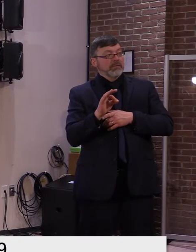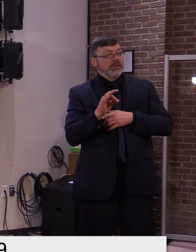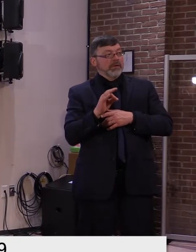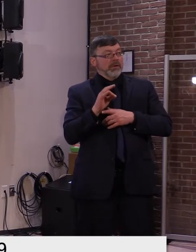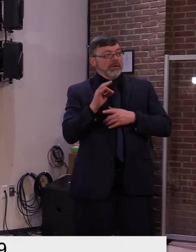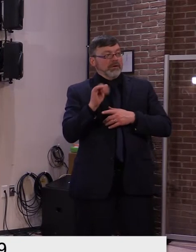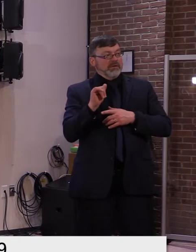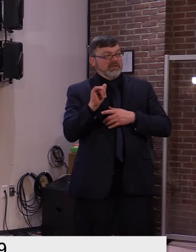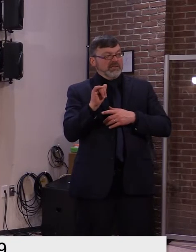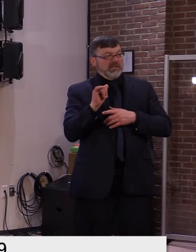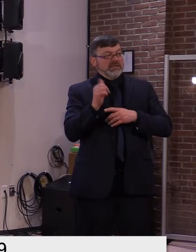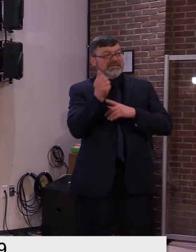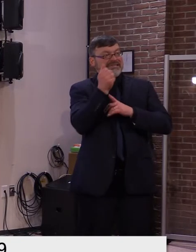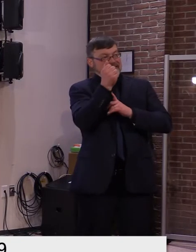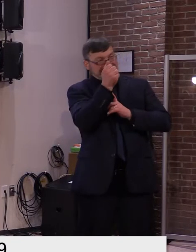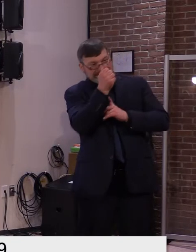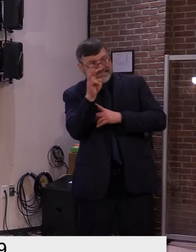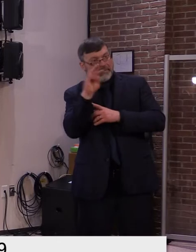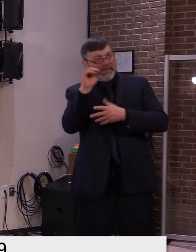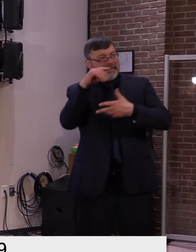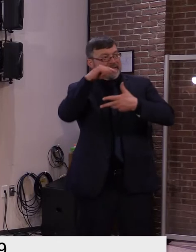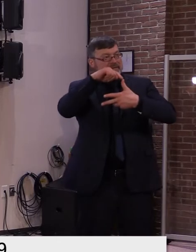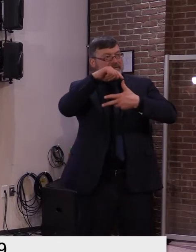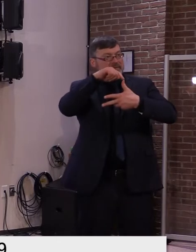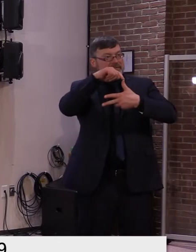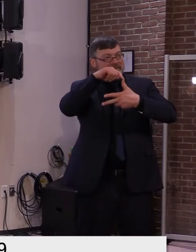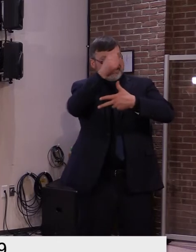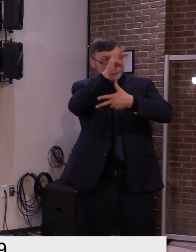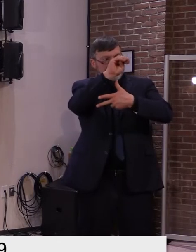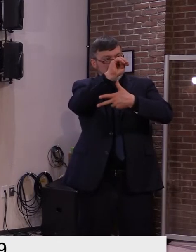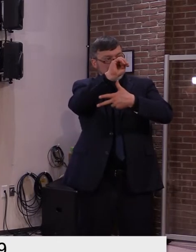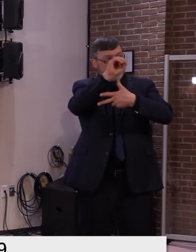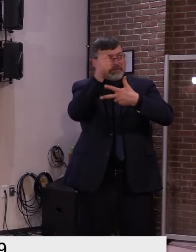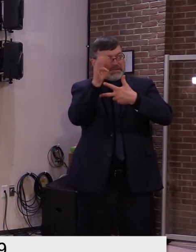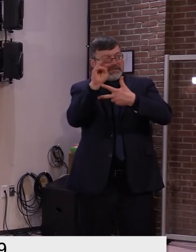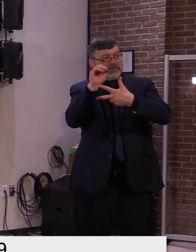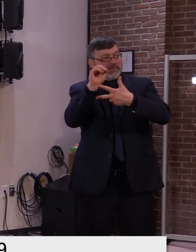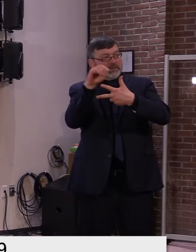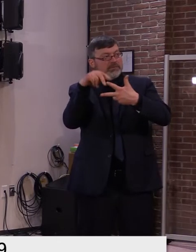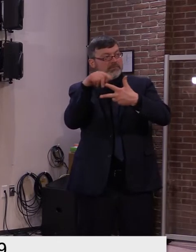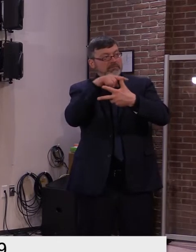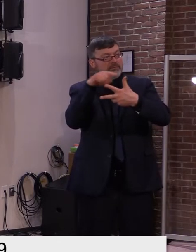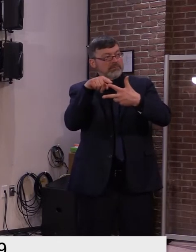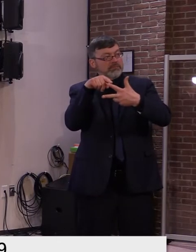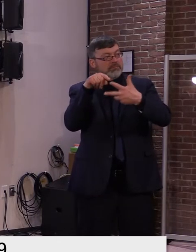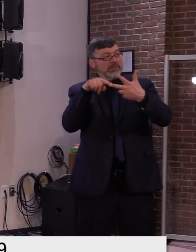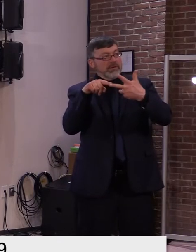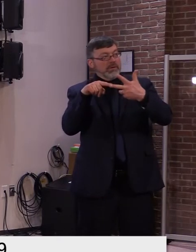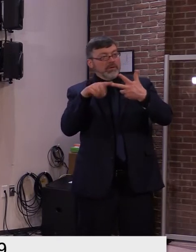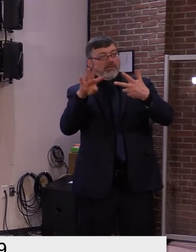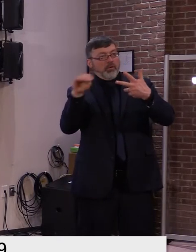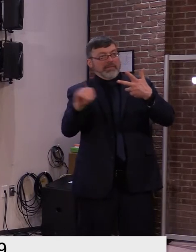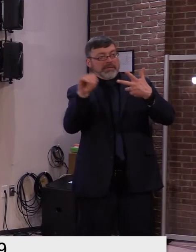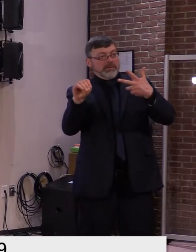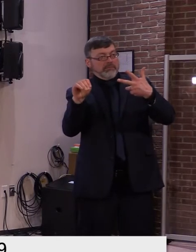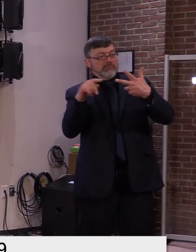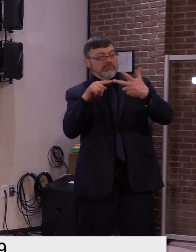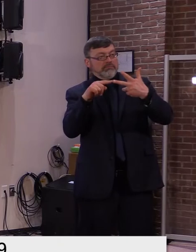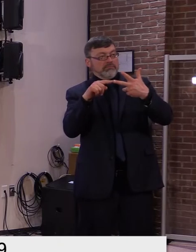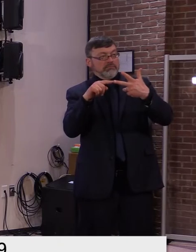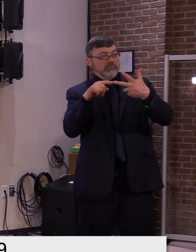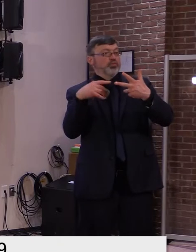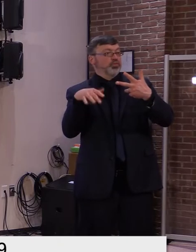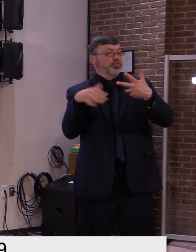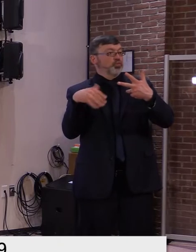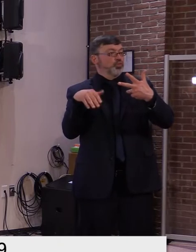steady flow of Johnson & Johnson with 4 to 6 million a week by the end of April, 6 million by the end of April.